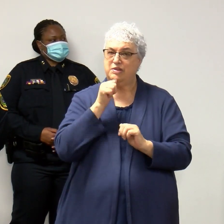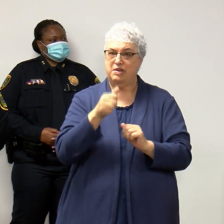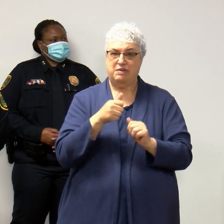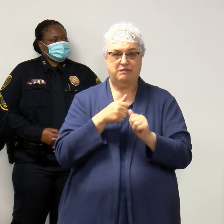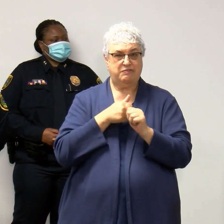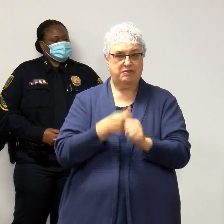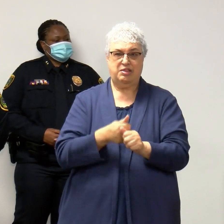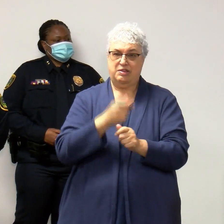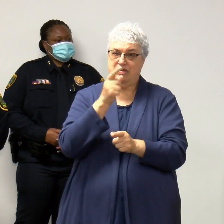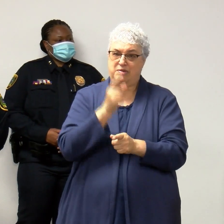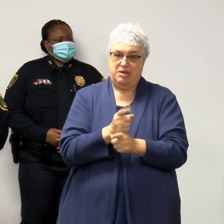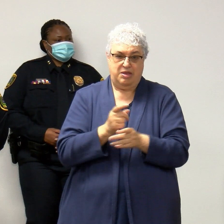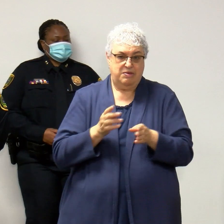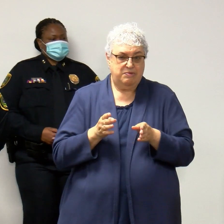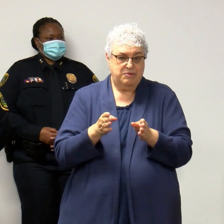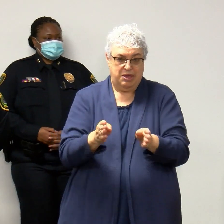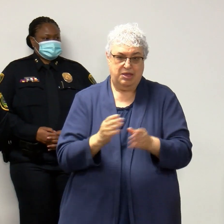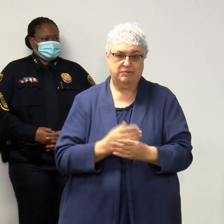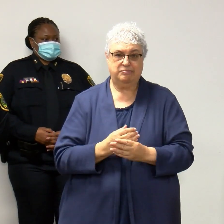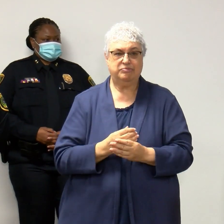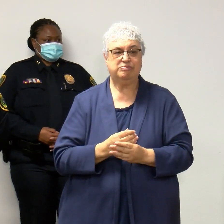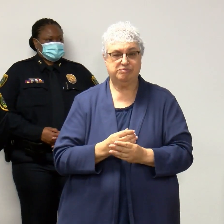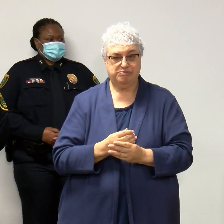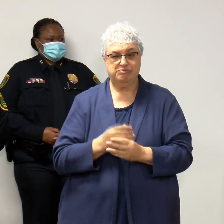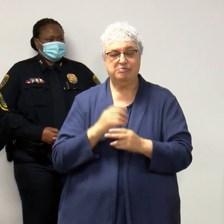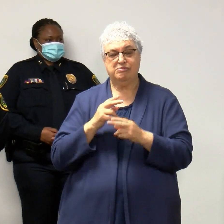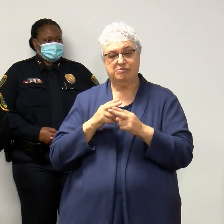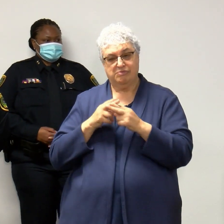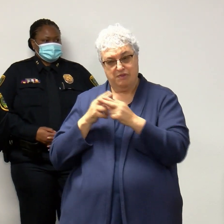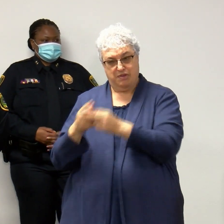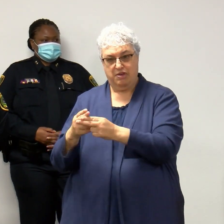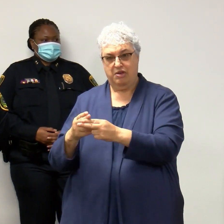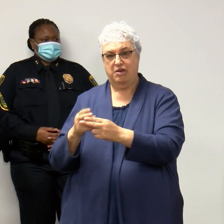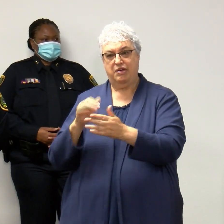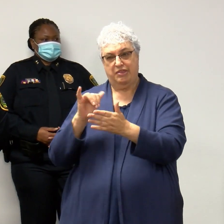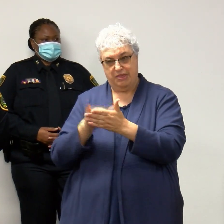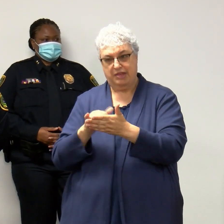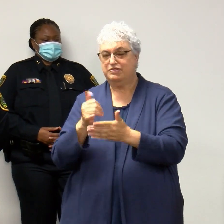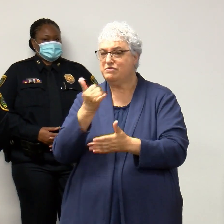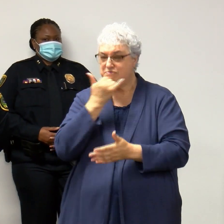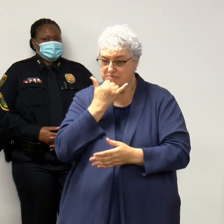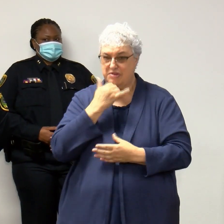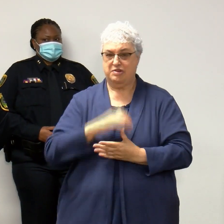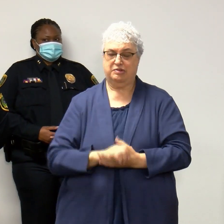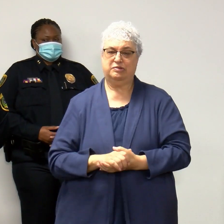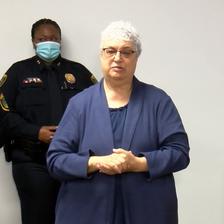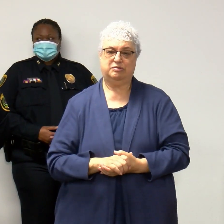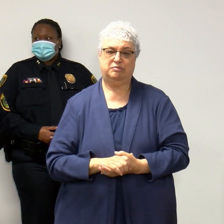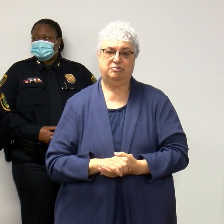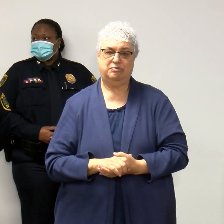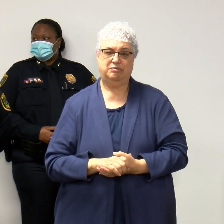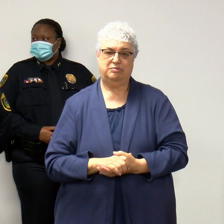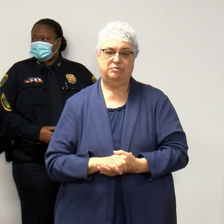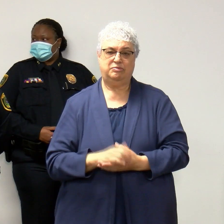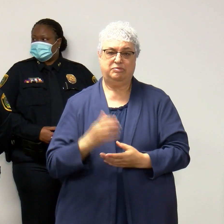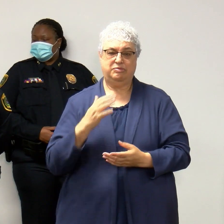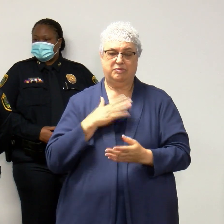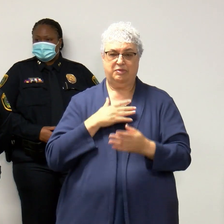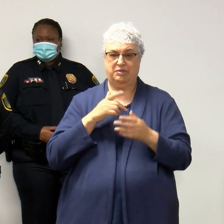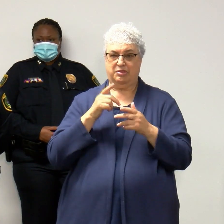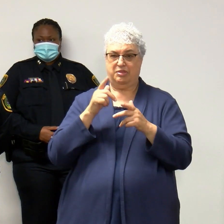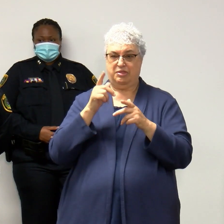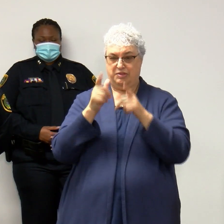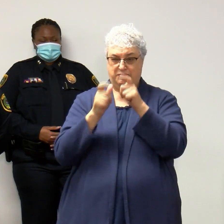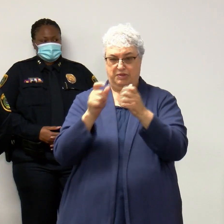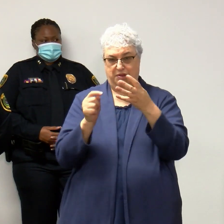do things right, we have to call them things as they are. And I have concluded that the shooting was